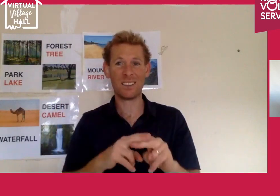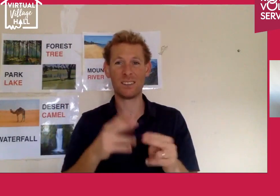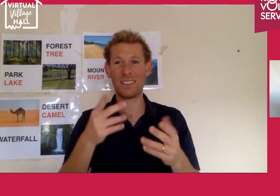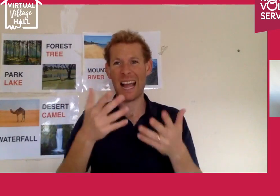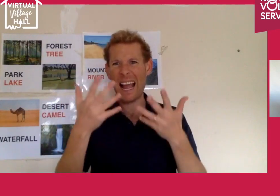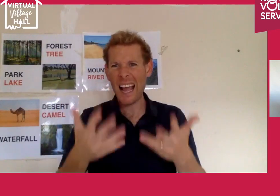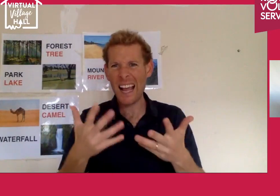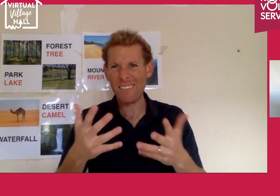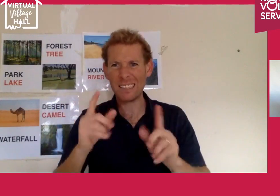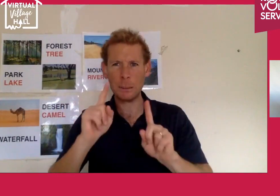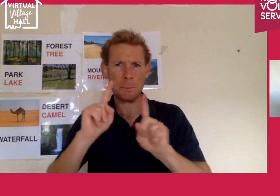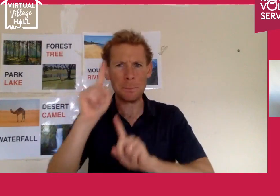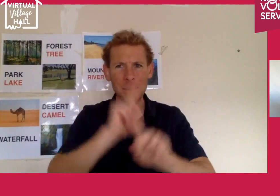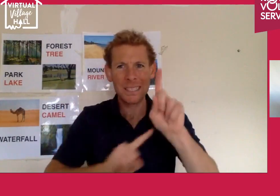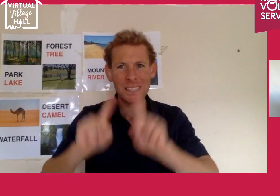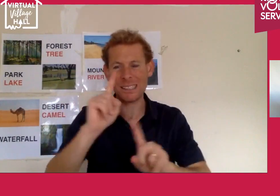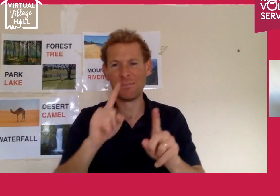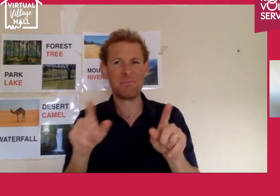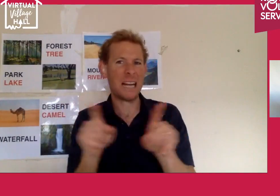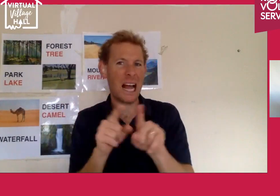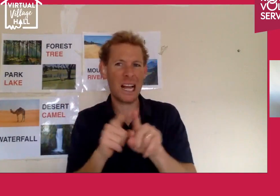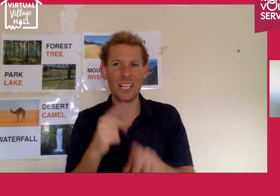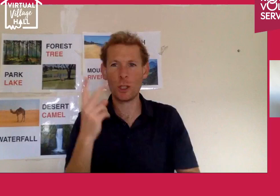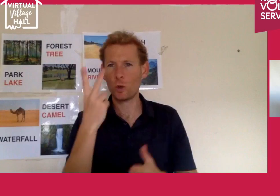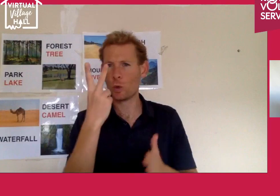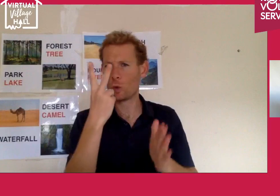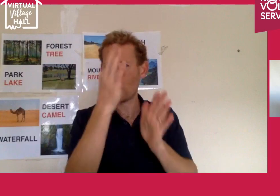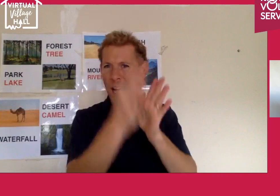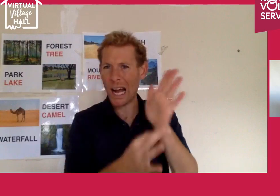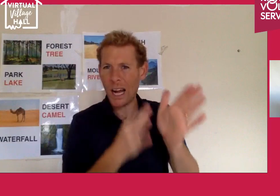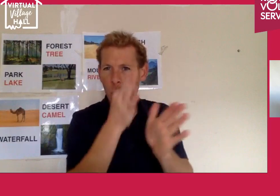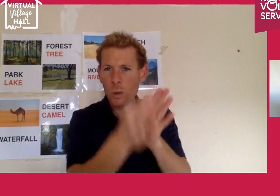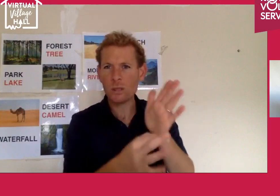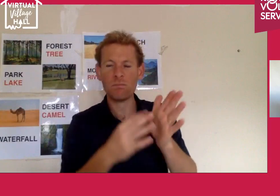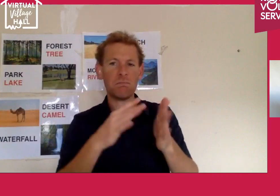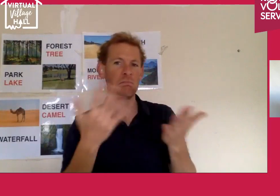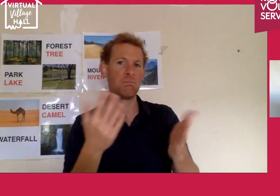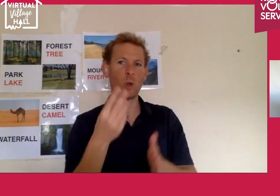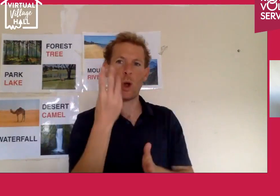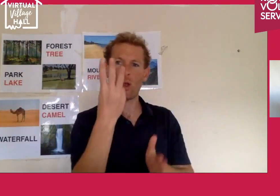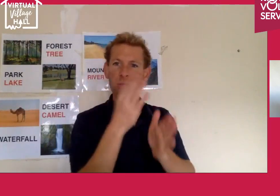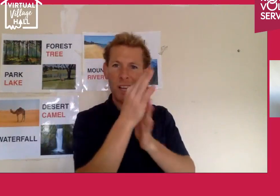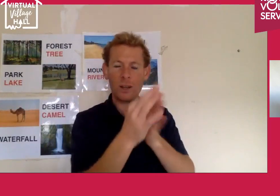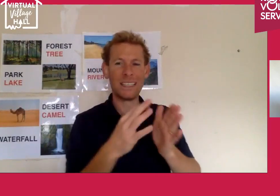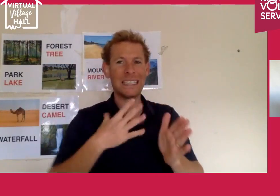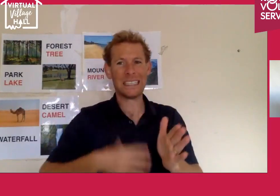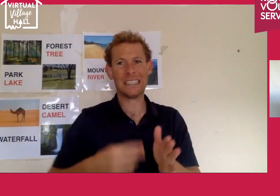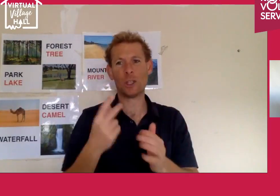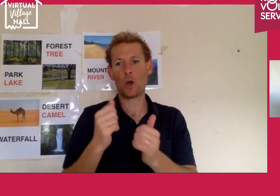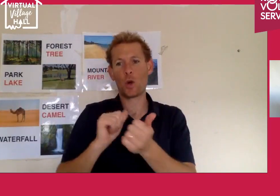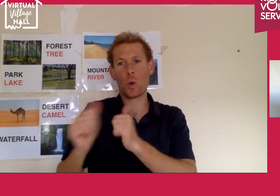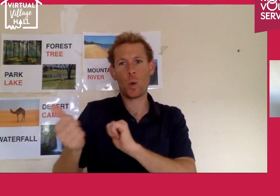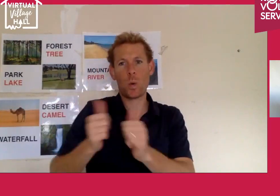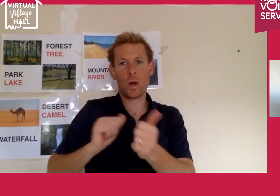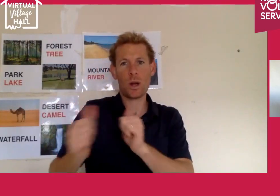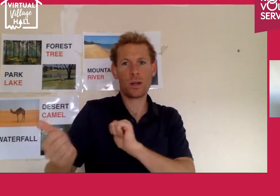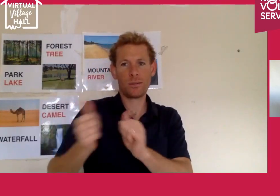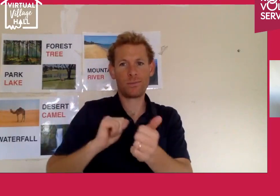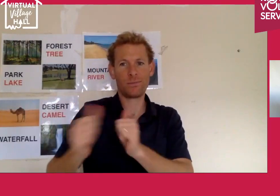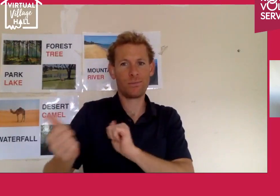brain become quite tired after about half an hour, because you're processing information differently to that you're listening to, and